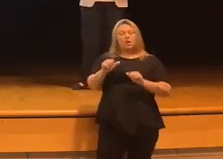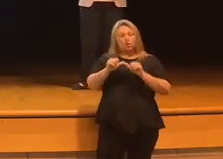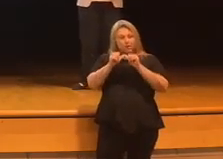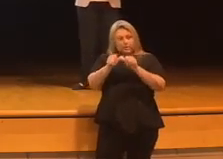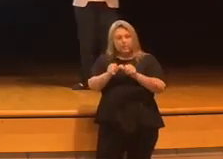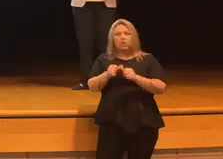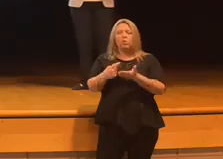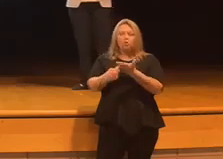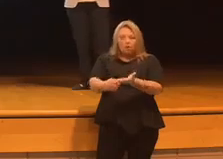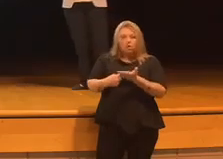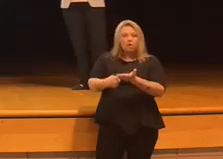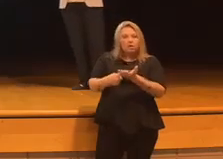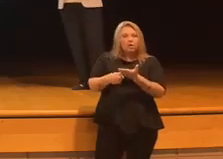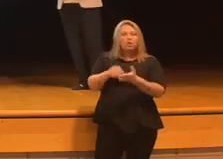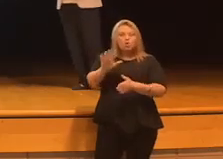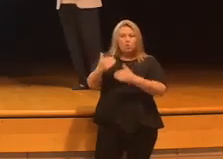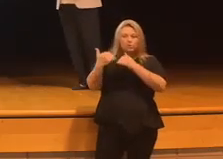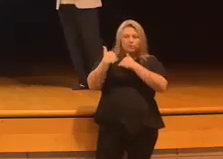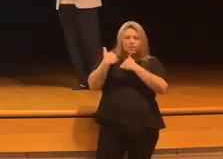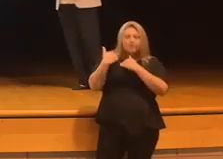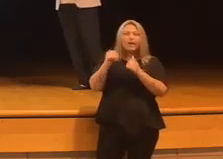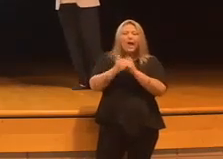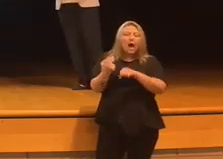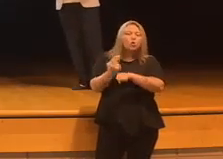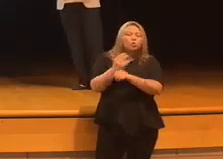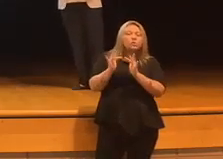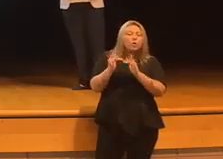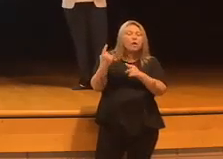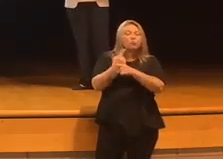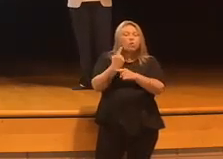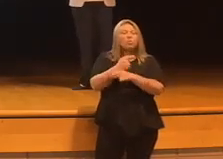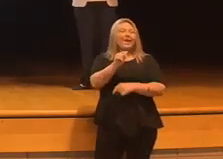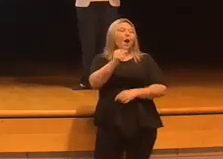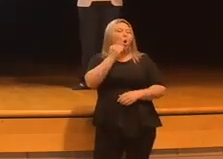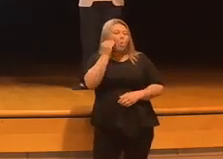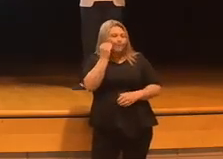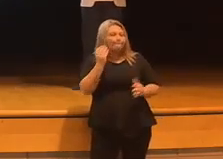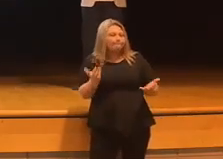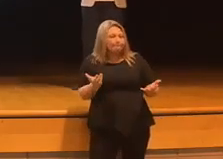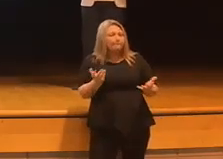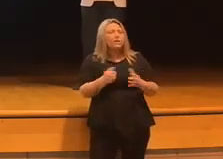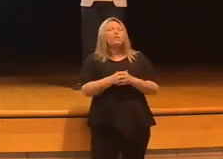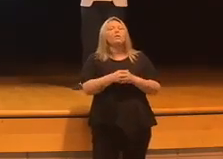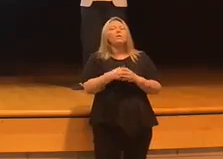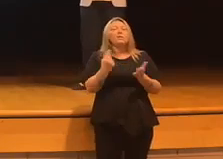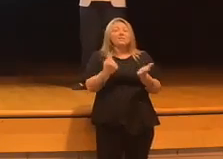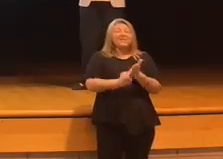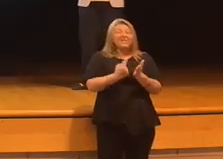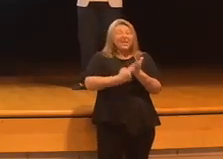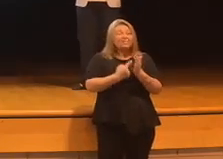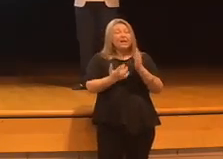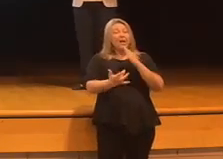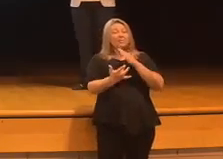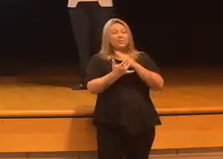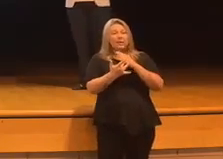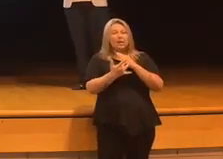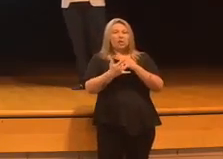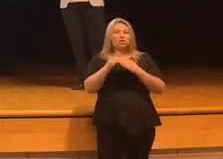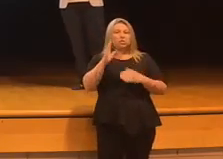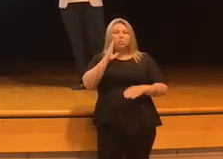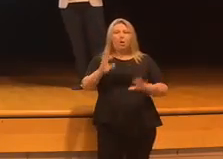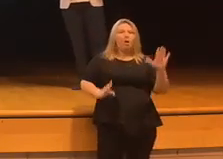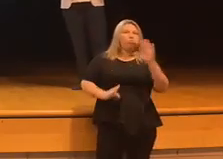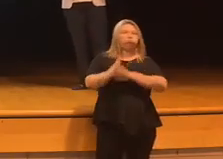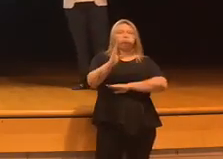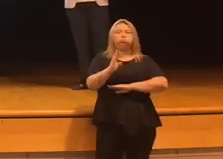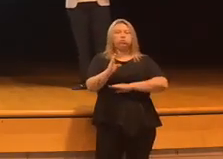conversation about digital citizenship, online safety with your student at home. Sometimes, technology speeds up faster than